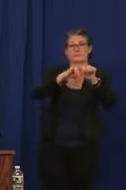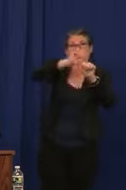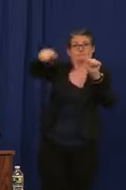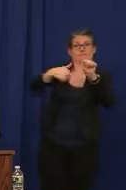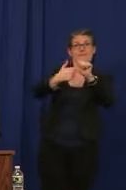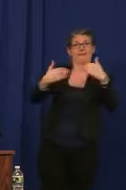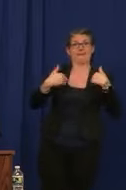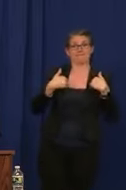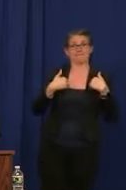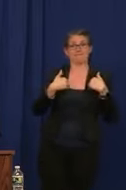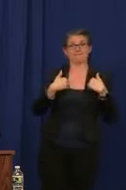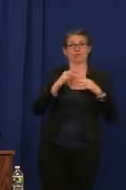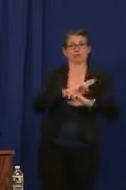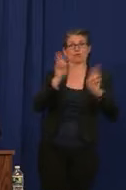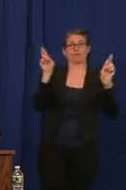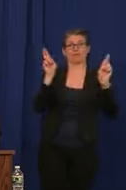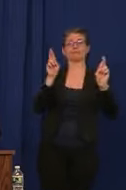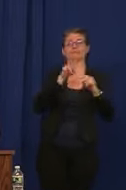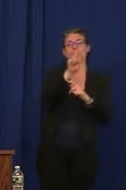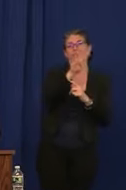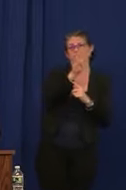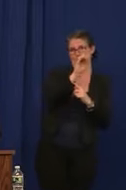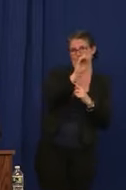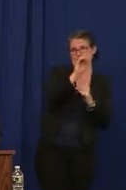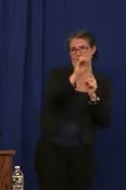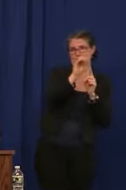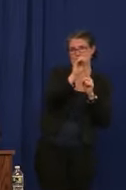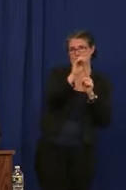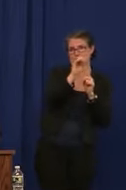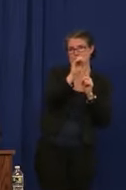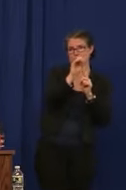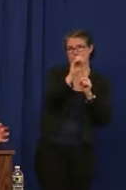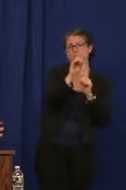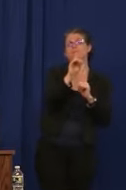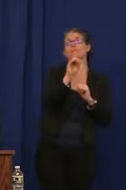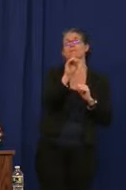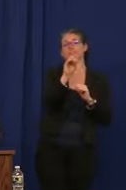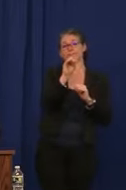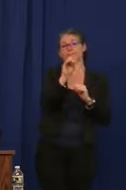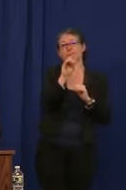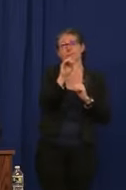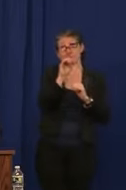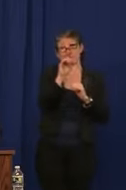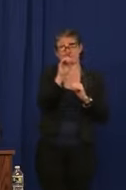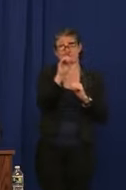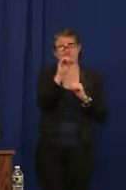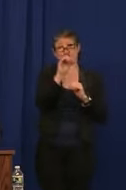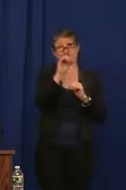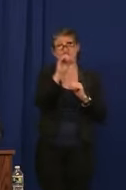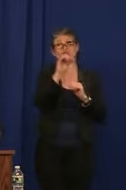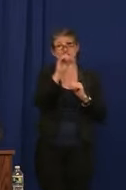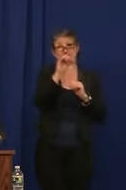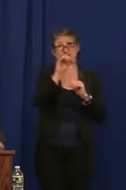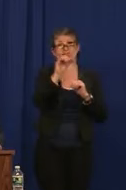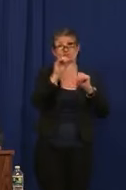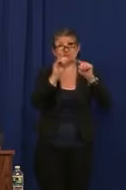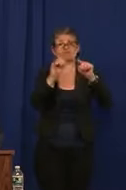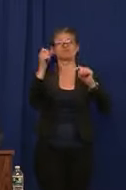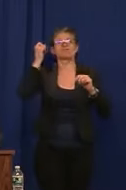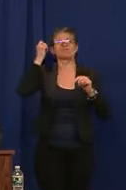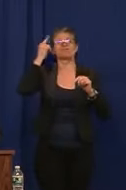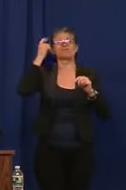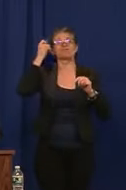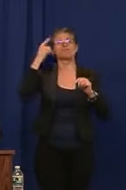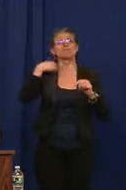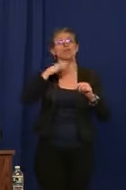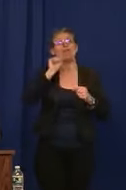available. One note is that going forward, Maine CDC will be combining our reporting of regular